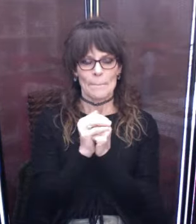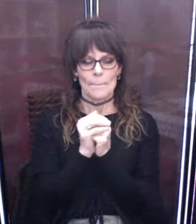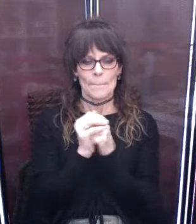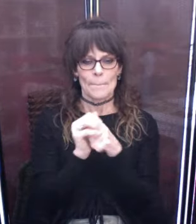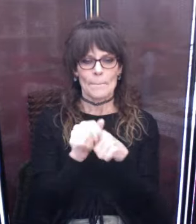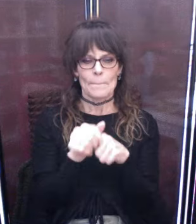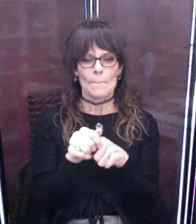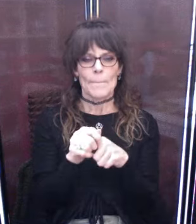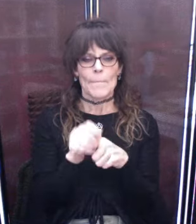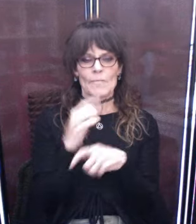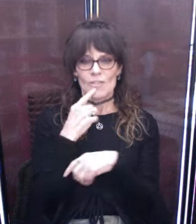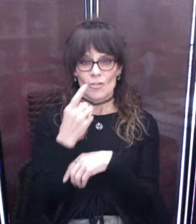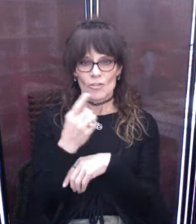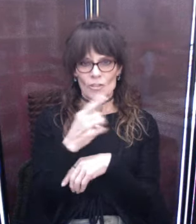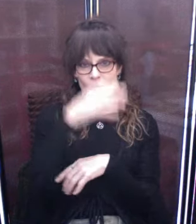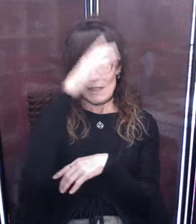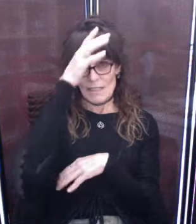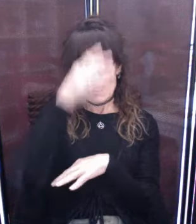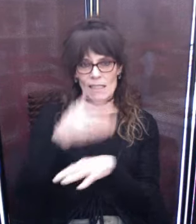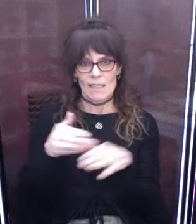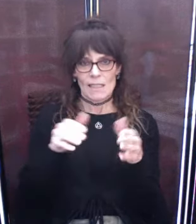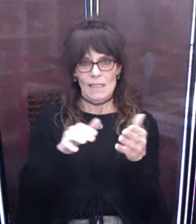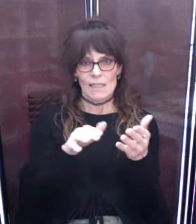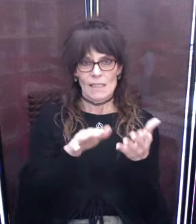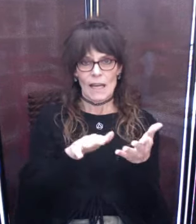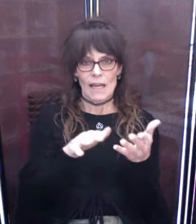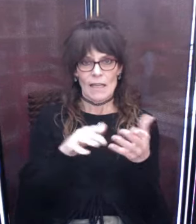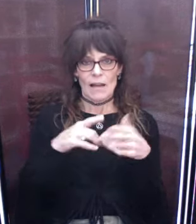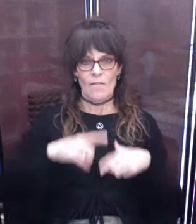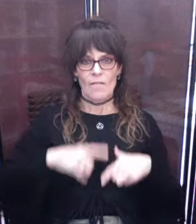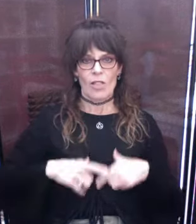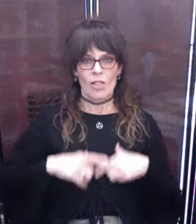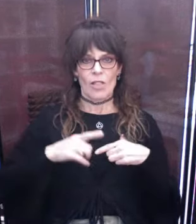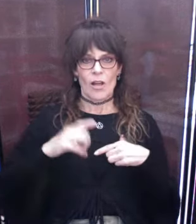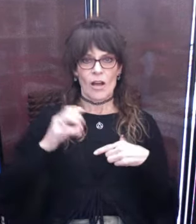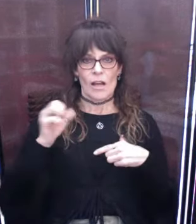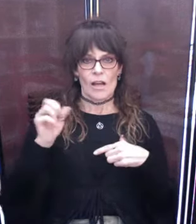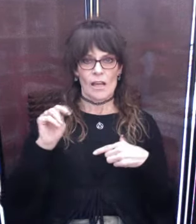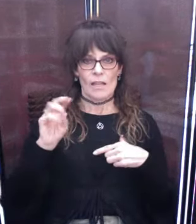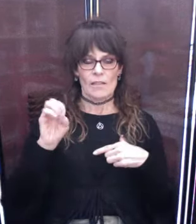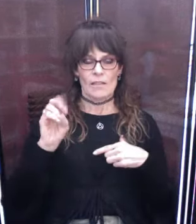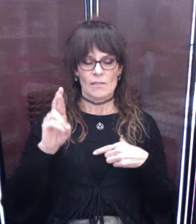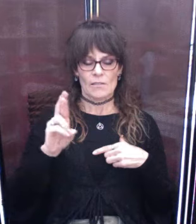I told you my dad died of lung cancer. Well, I told you he died. I don't know if I mentioned the lung cancer.